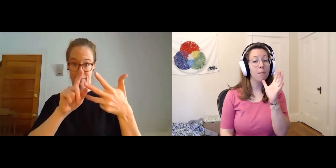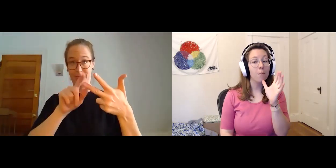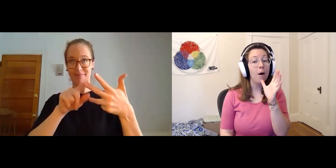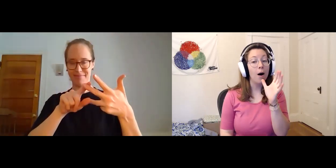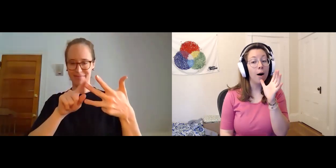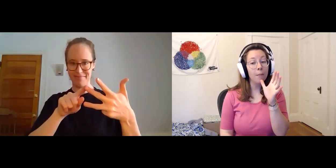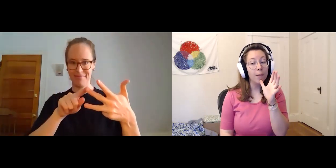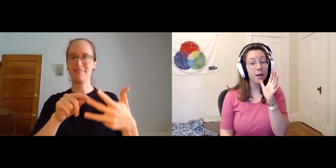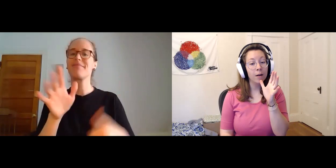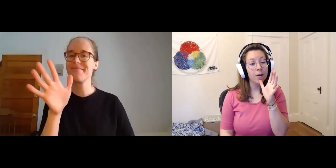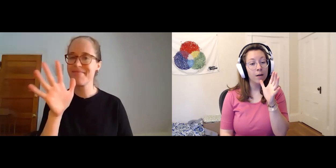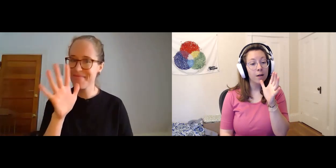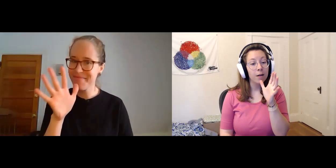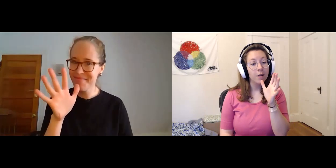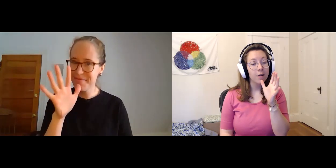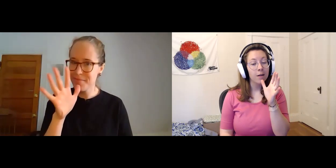for mom.